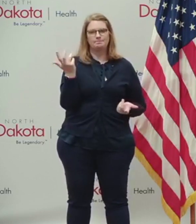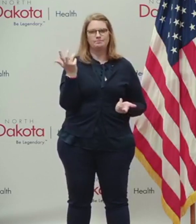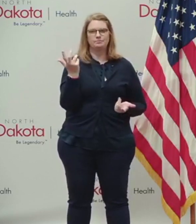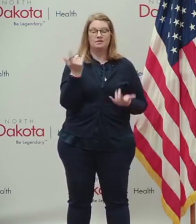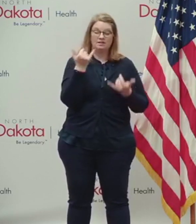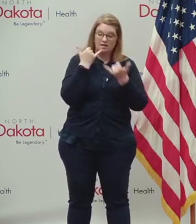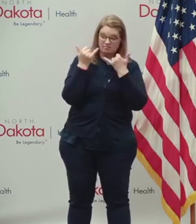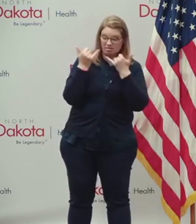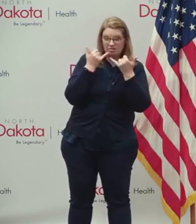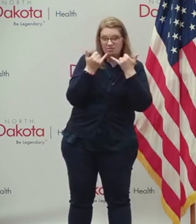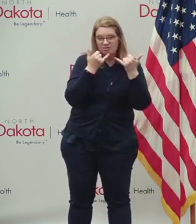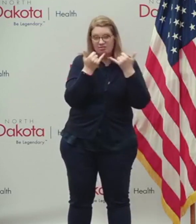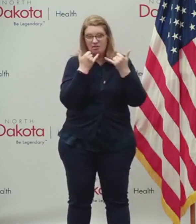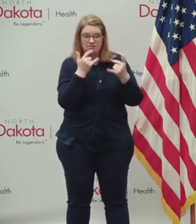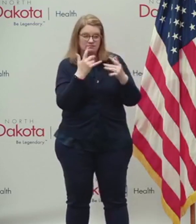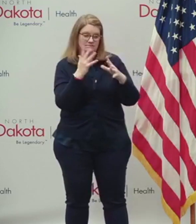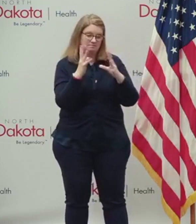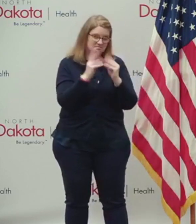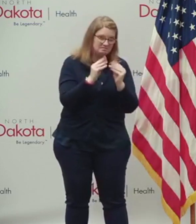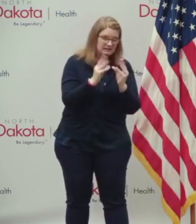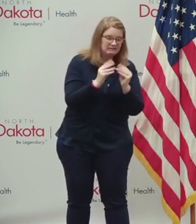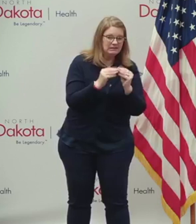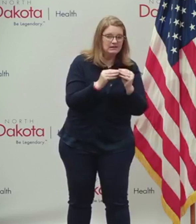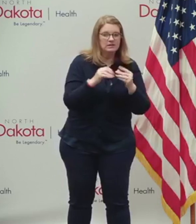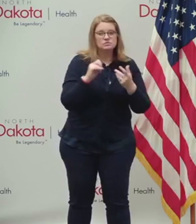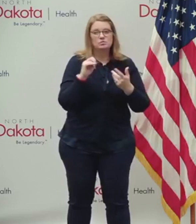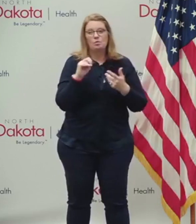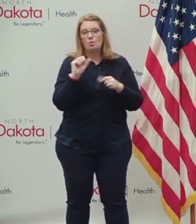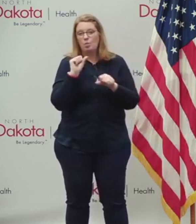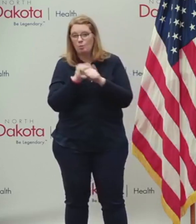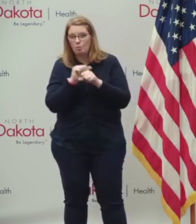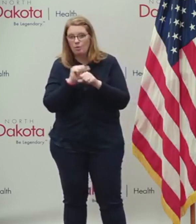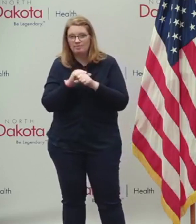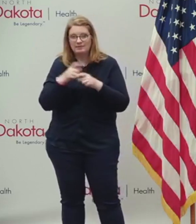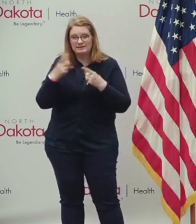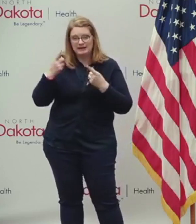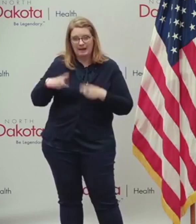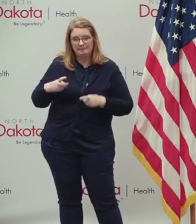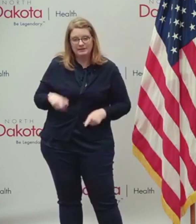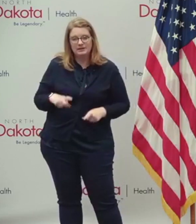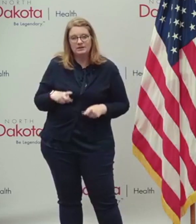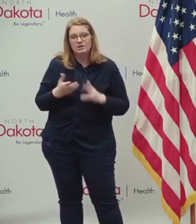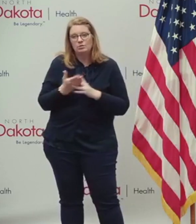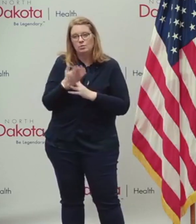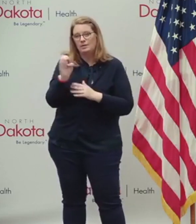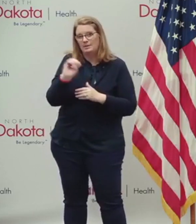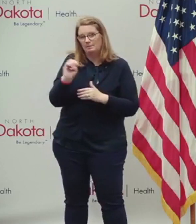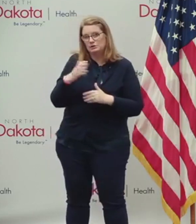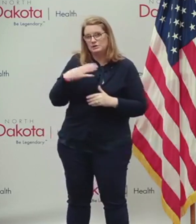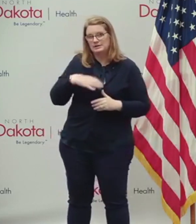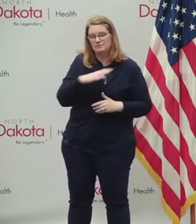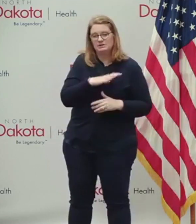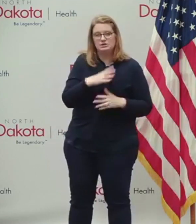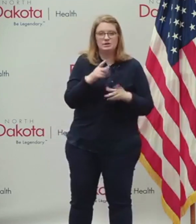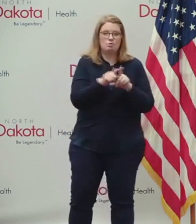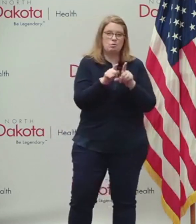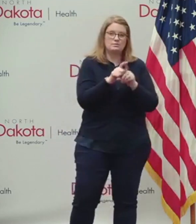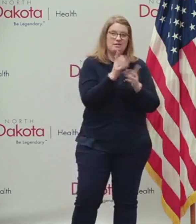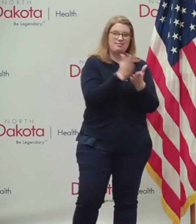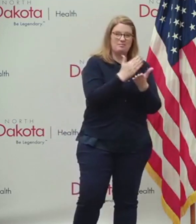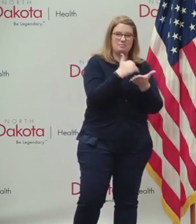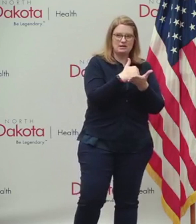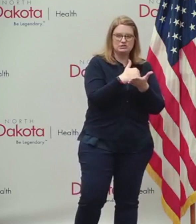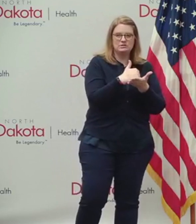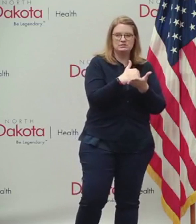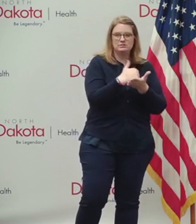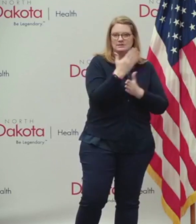calls and meetings that are happening every day, or the work that's occurred through the Emergency Commission in the budget section, there's been great